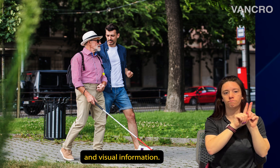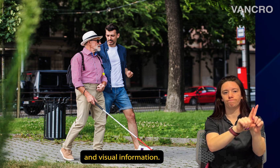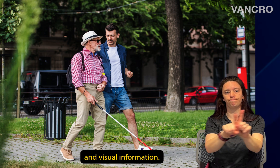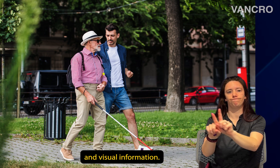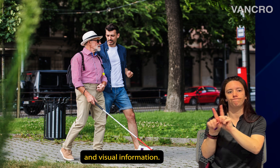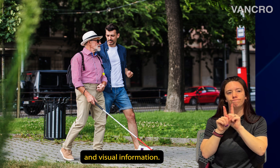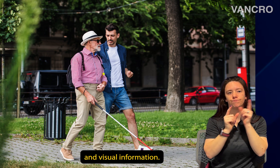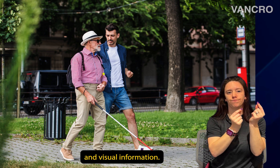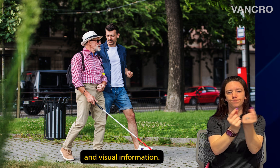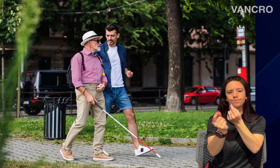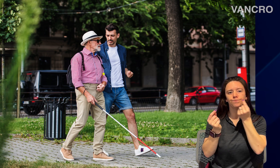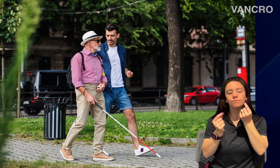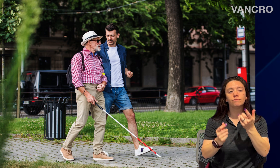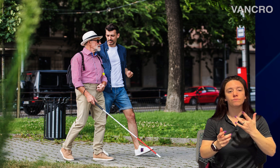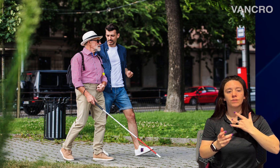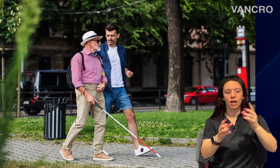visual information.